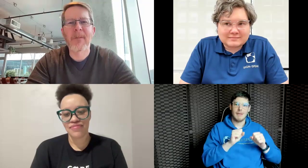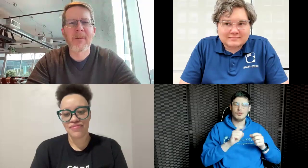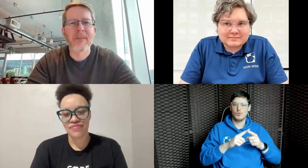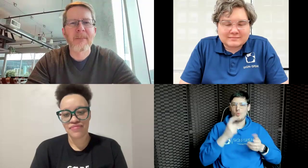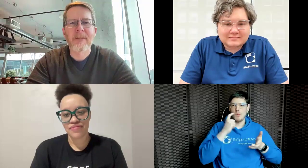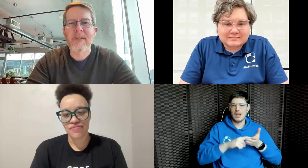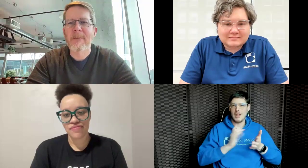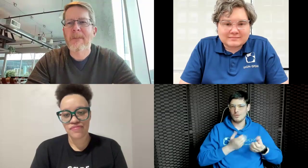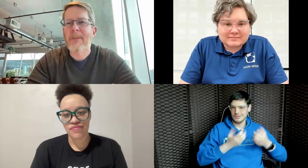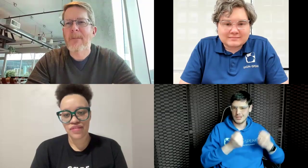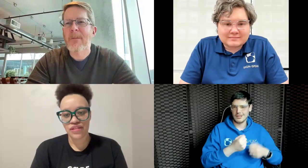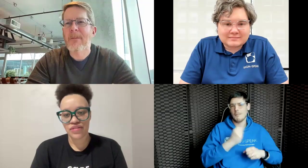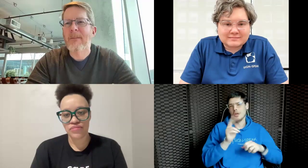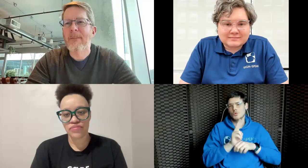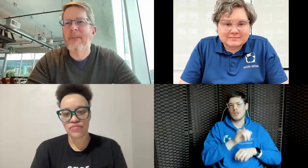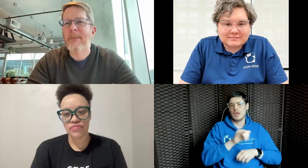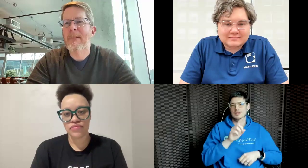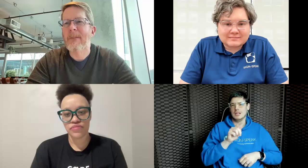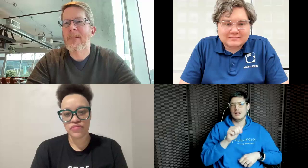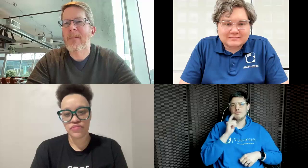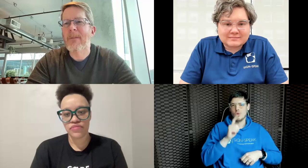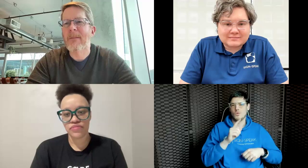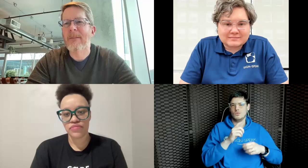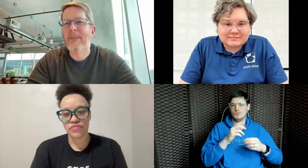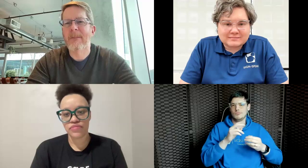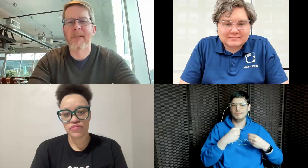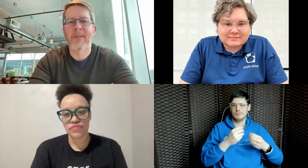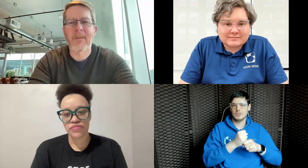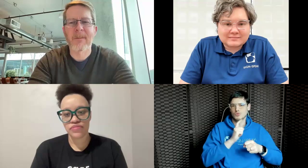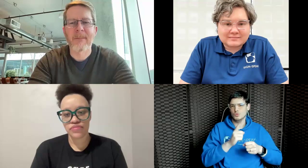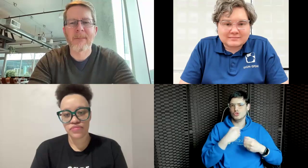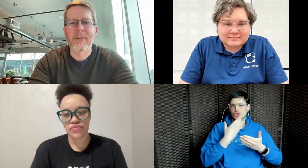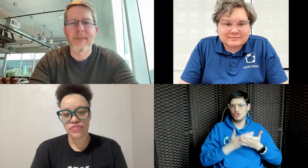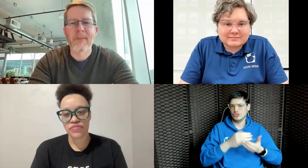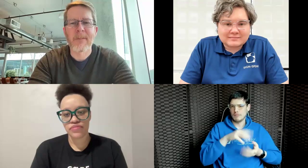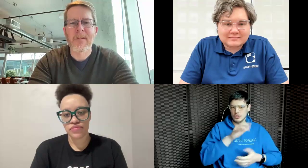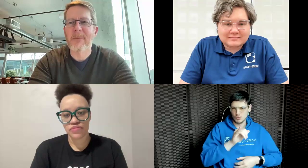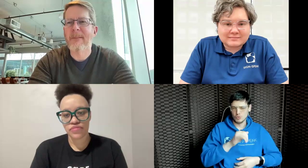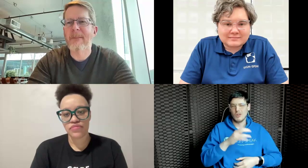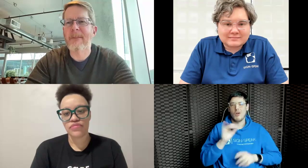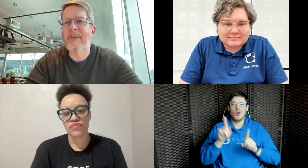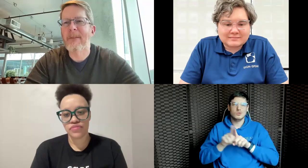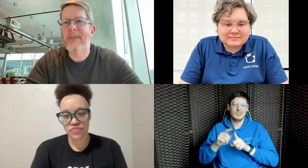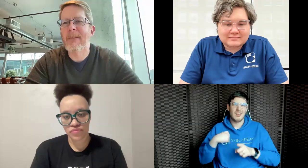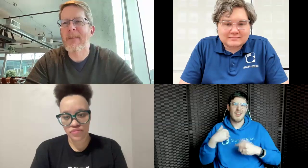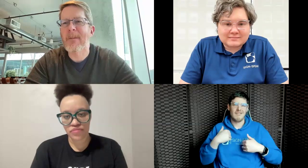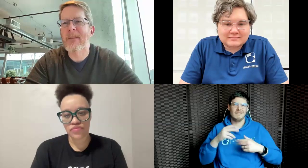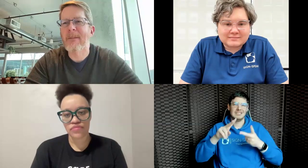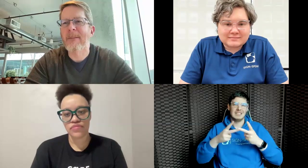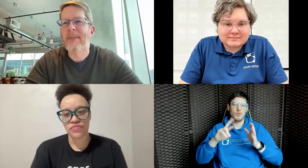patterns, and also to be able to recognize our signs. And that's what the data is for, making sure that we have a lot of evidence backing